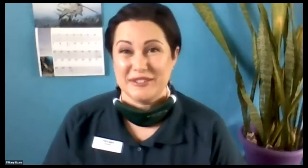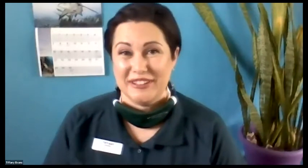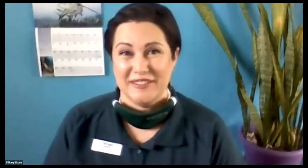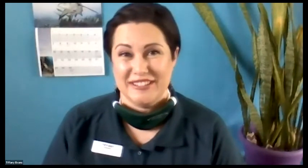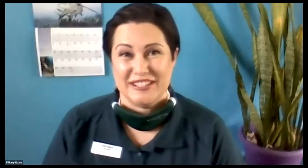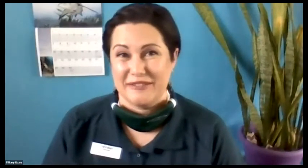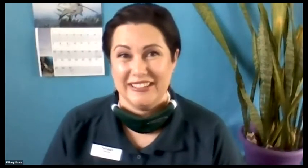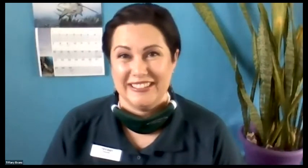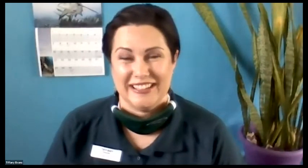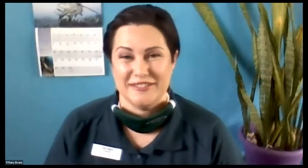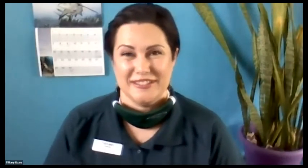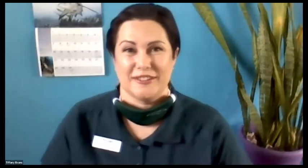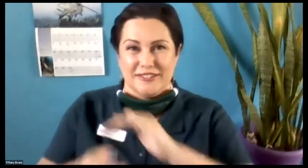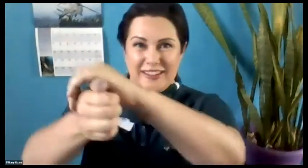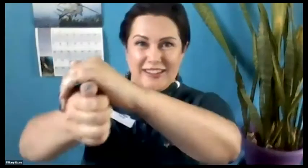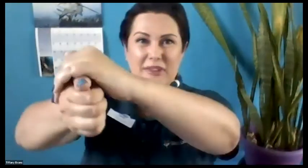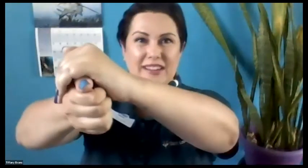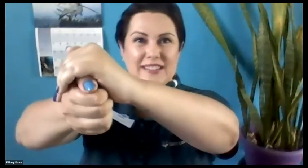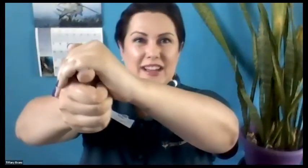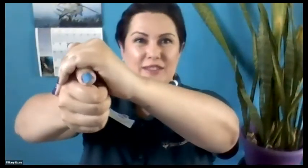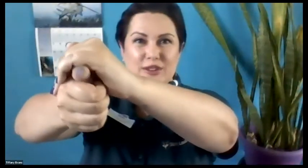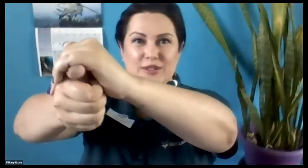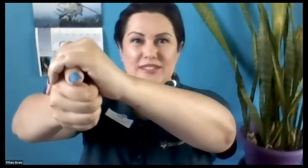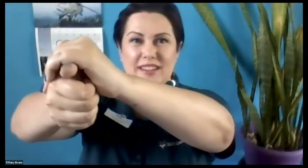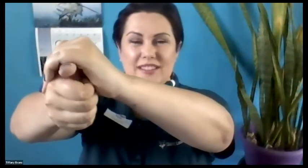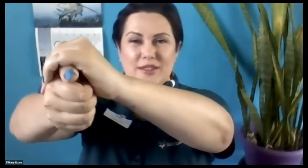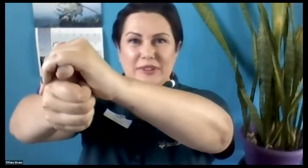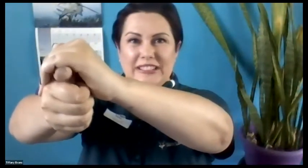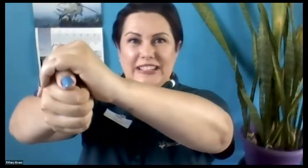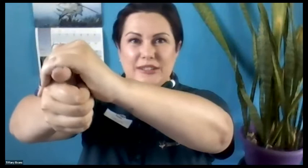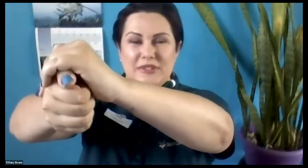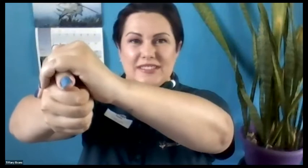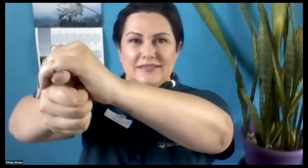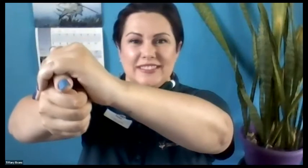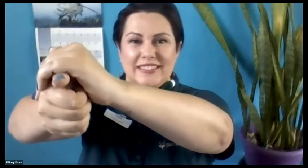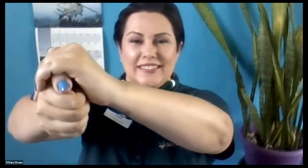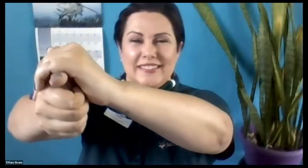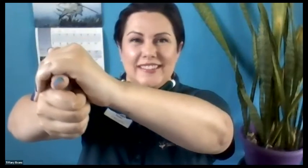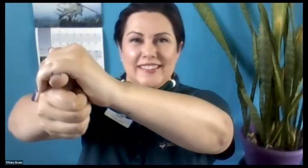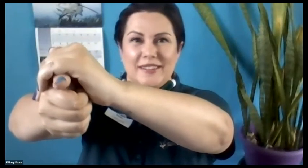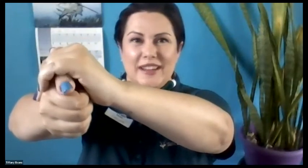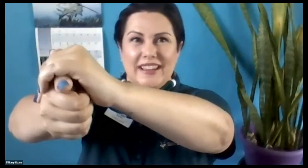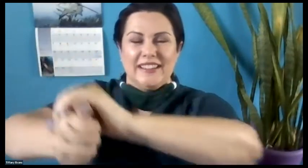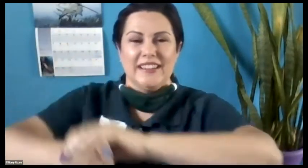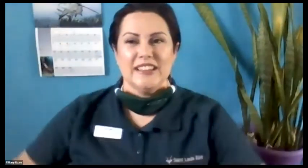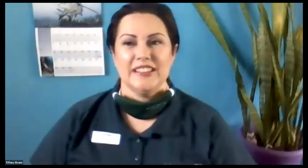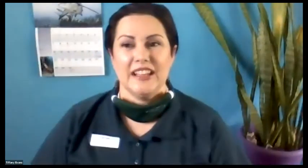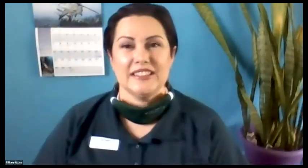fun too. I really like doing turtle because I love turtles. I think they're really neat animals. Okay, let's go ahead